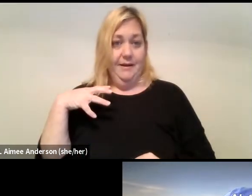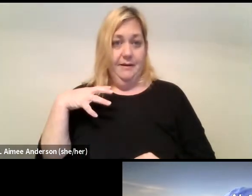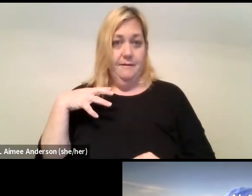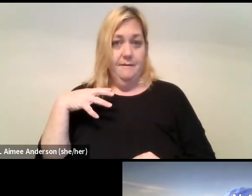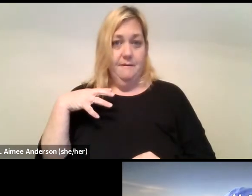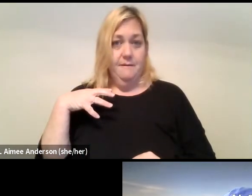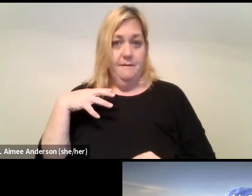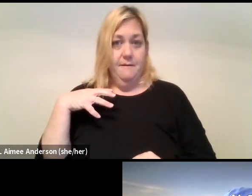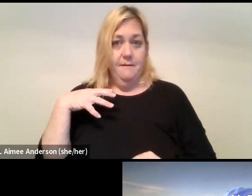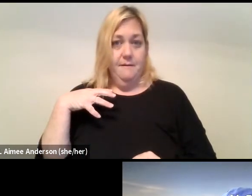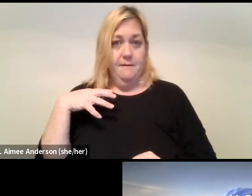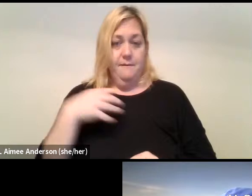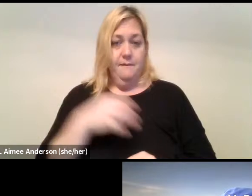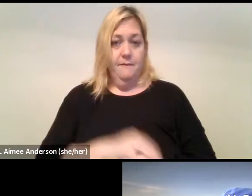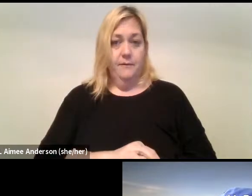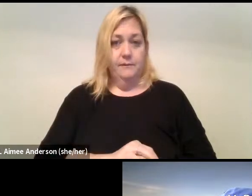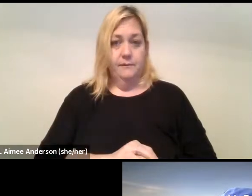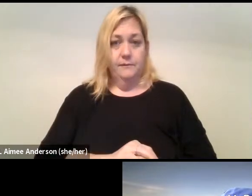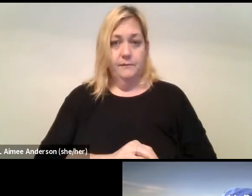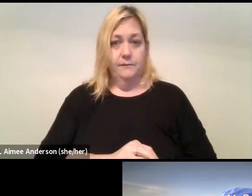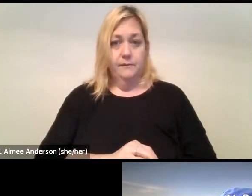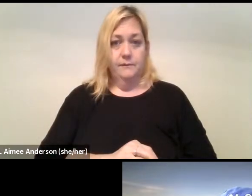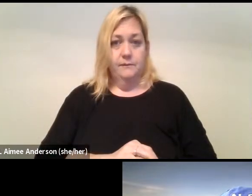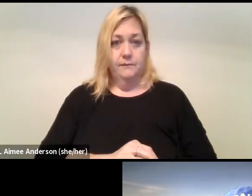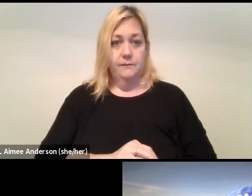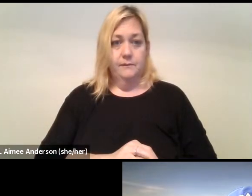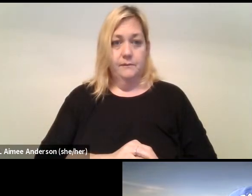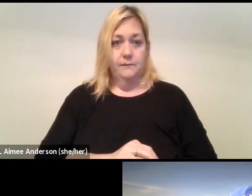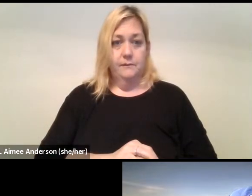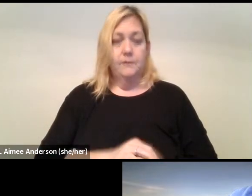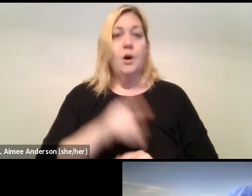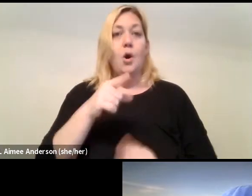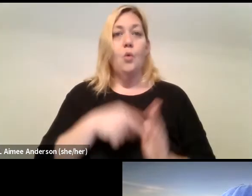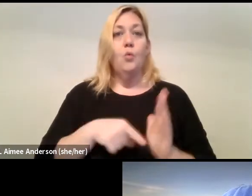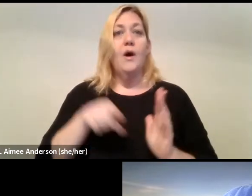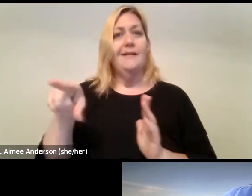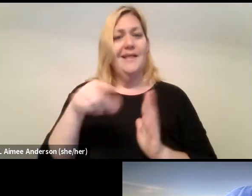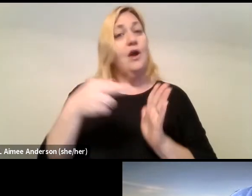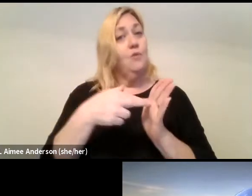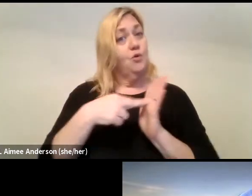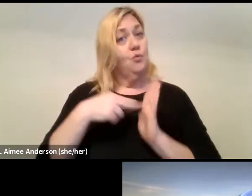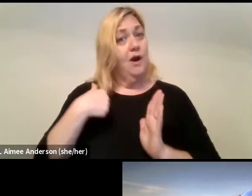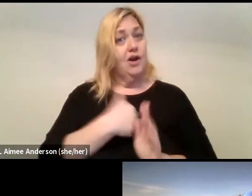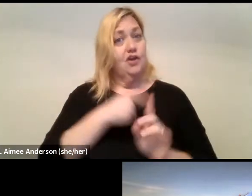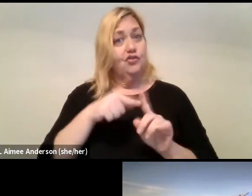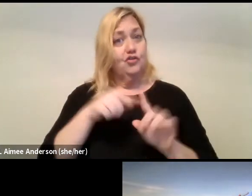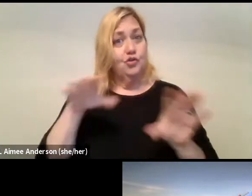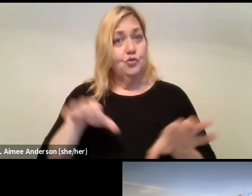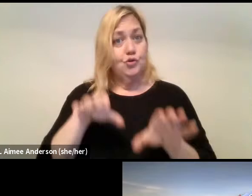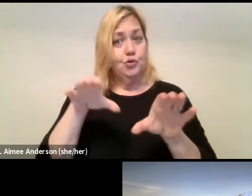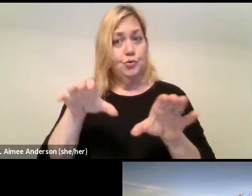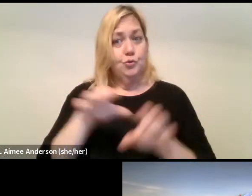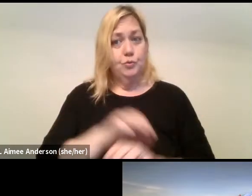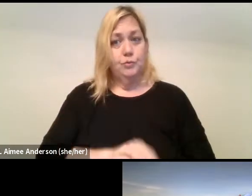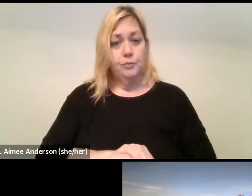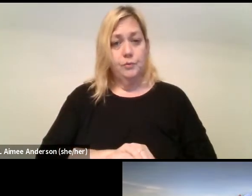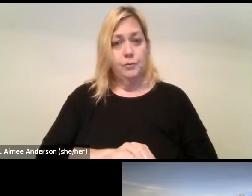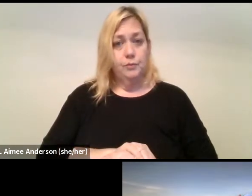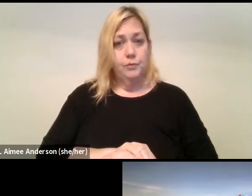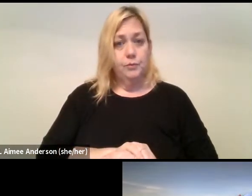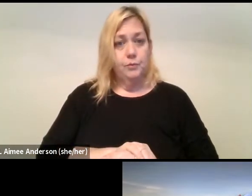they required us to do. What they required us to do. And just in terms of